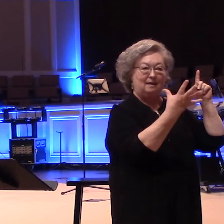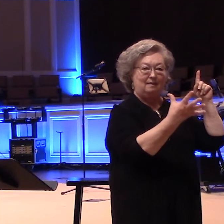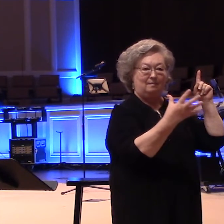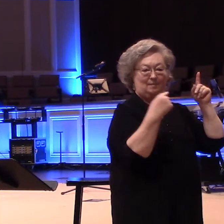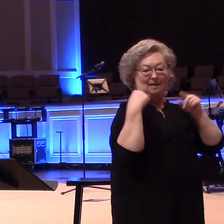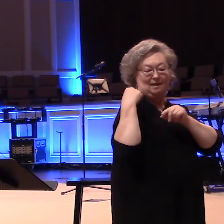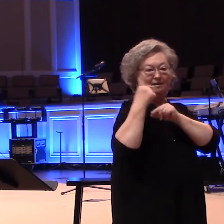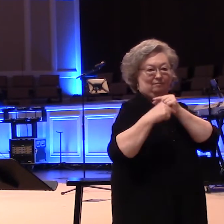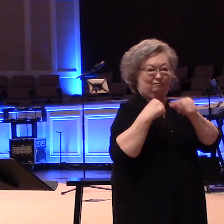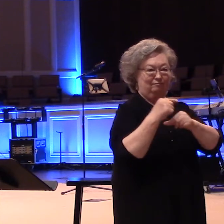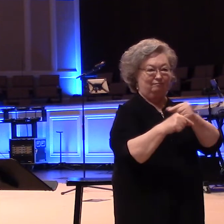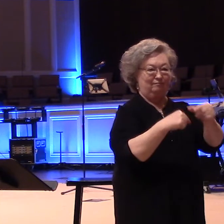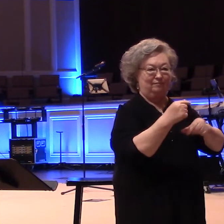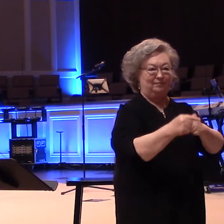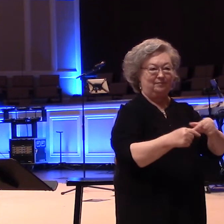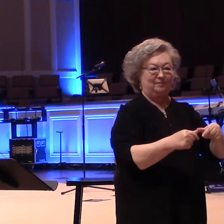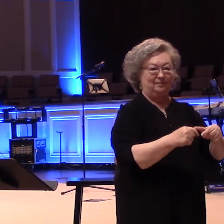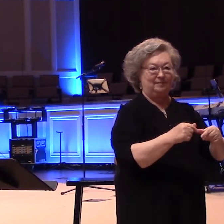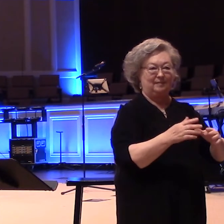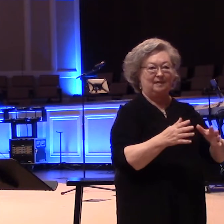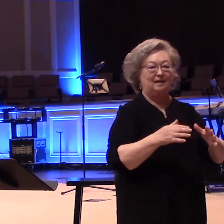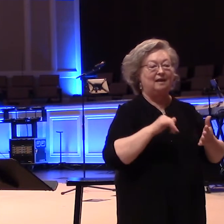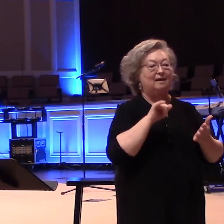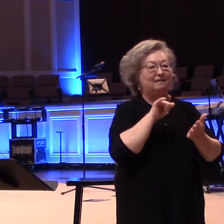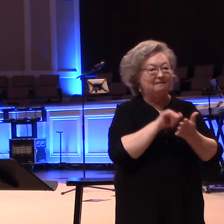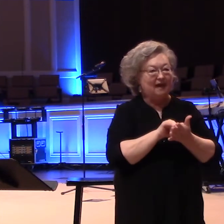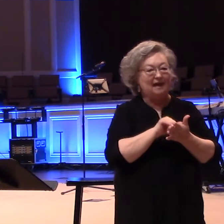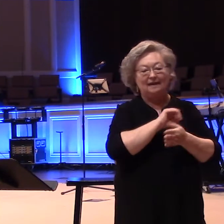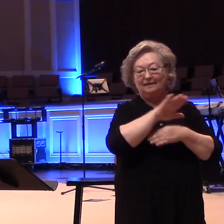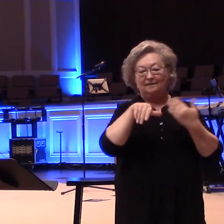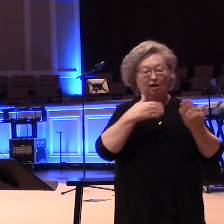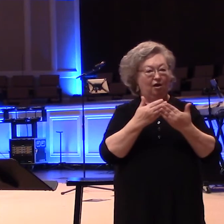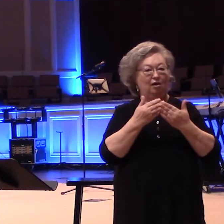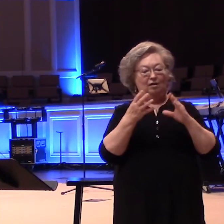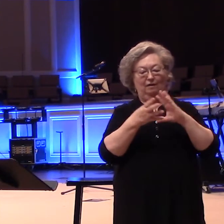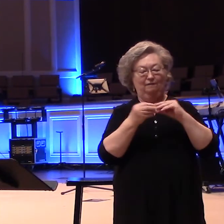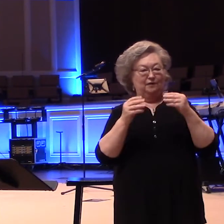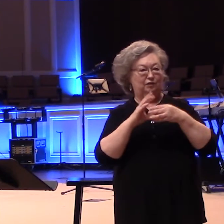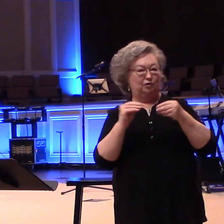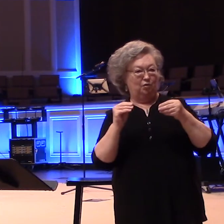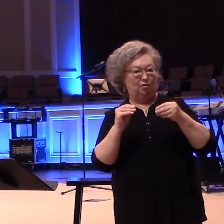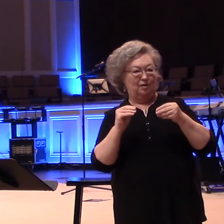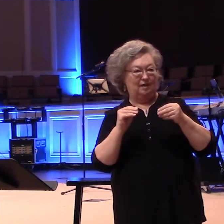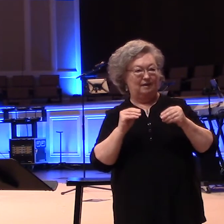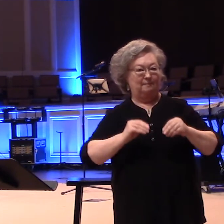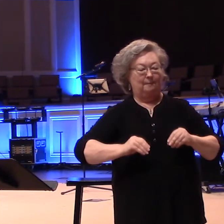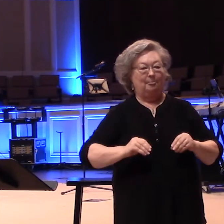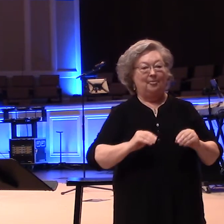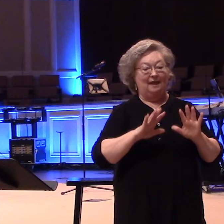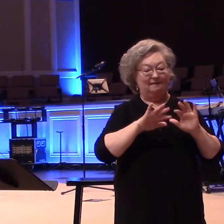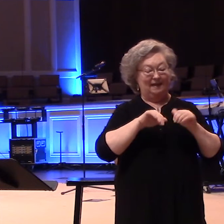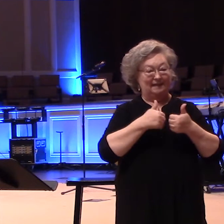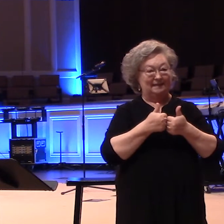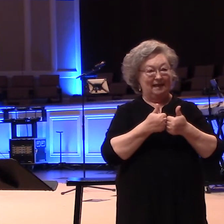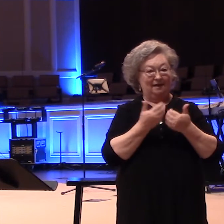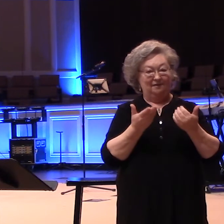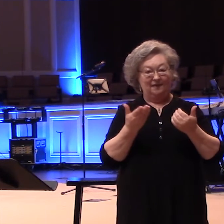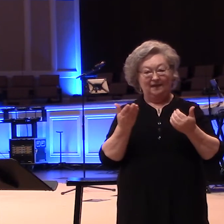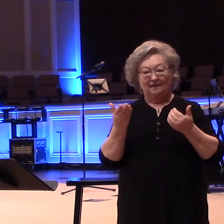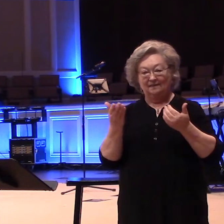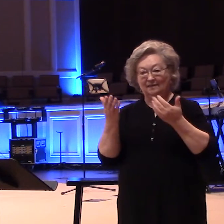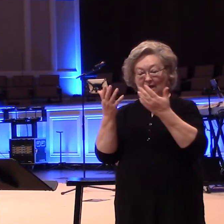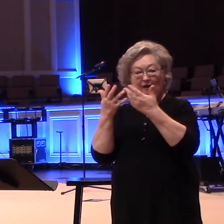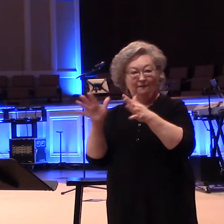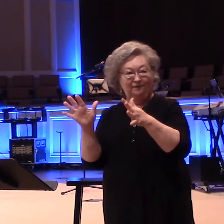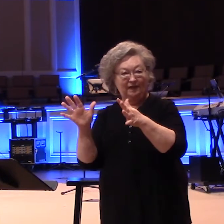you. That's the whole story. That's how things wrap up in the book of Revelation. People from